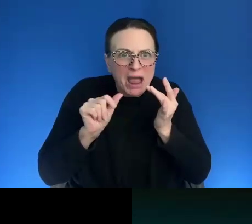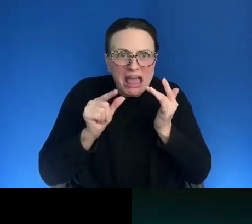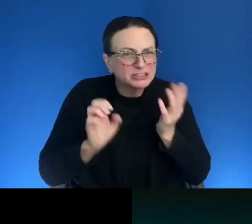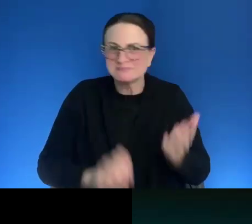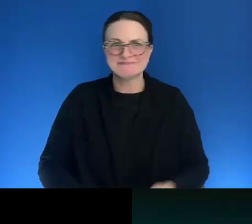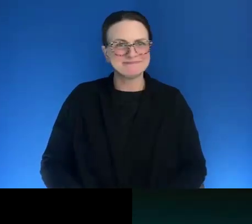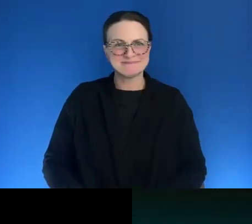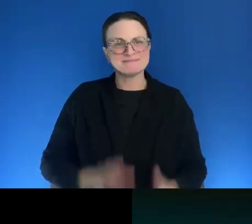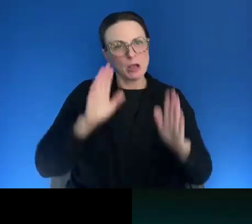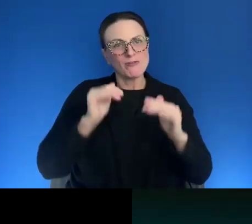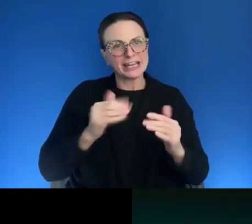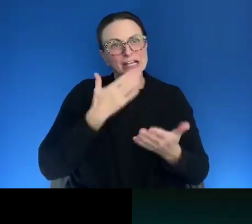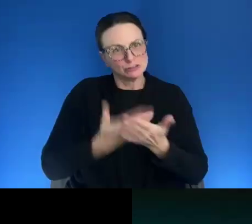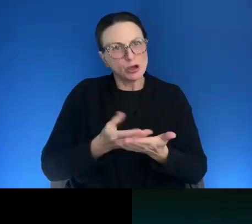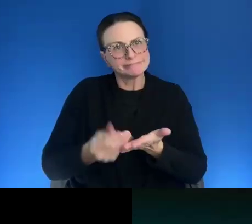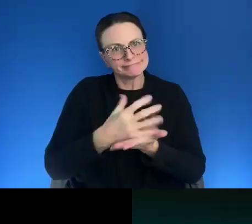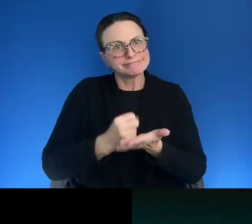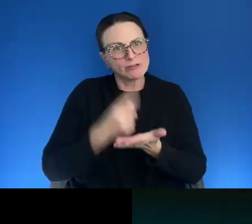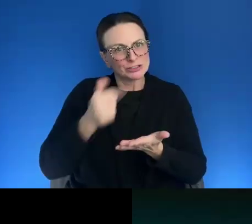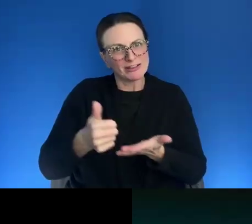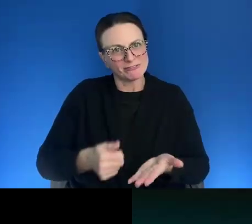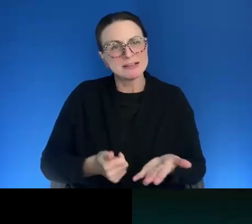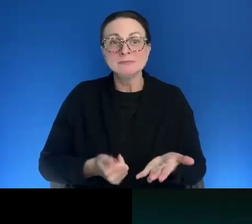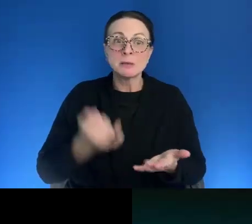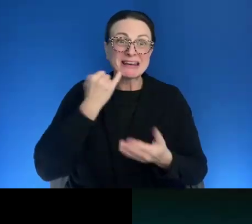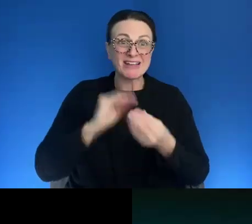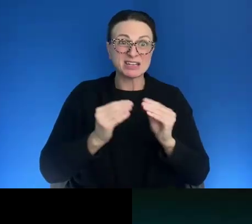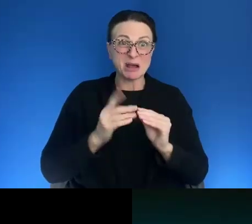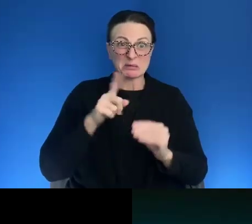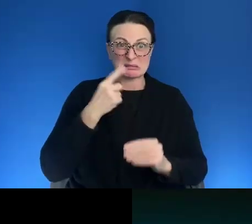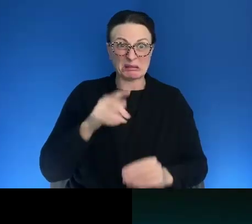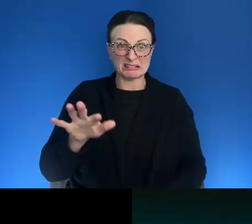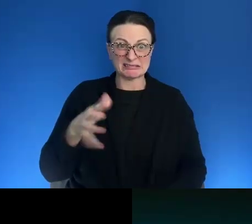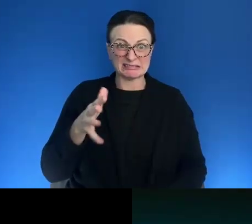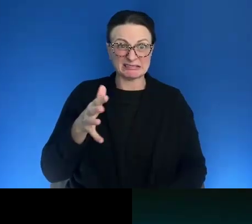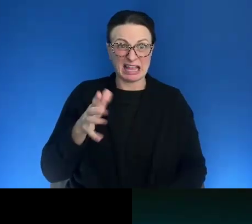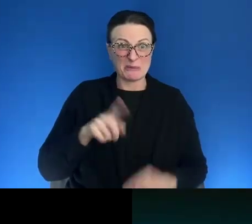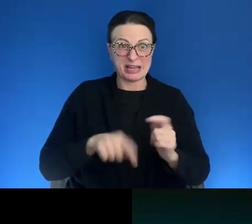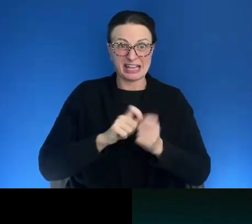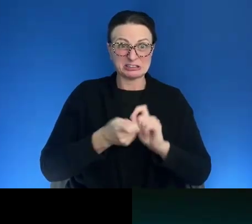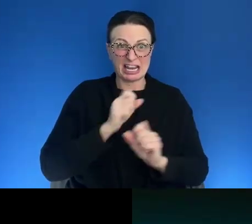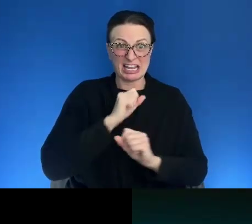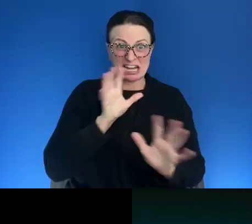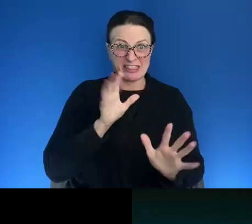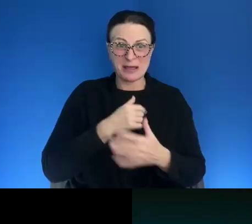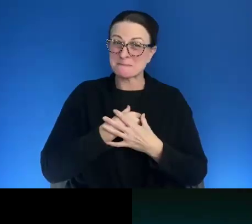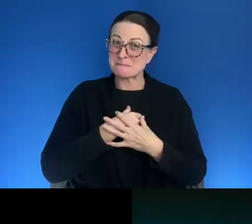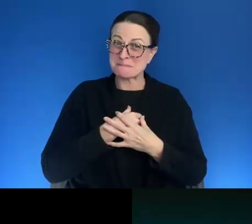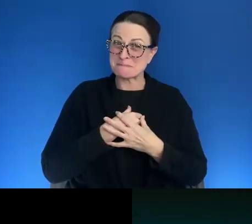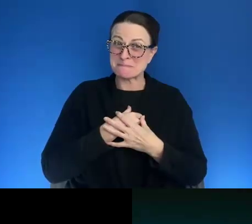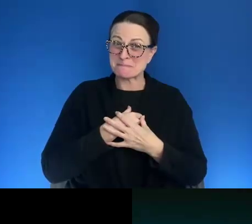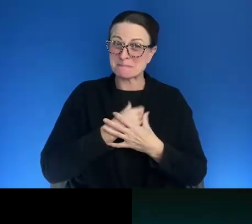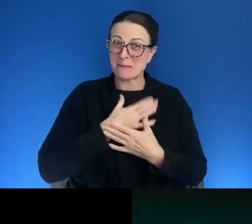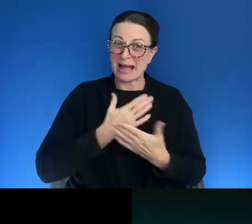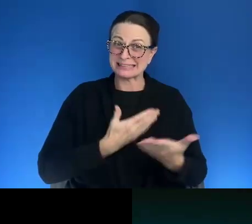more than that. But if the numbers don't look good and there's nothing that we could change, I suggest to